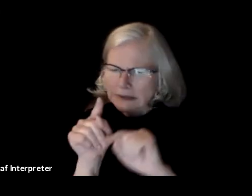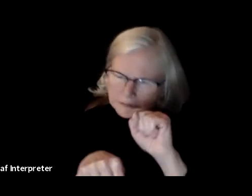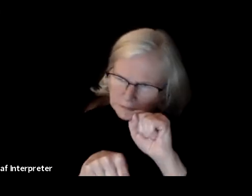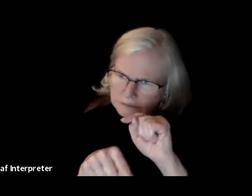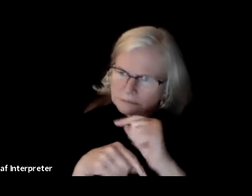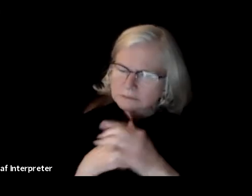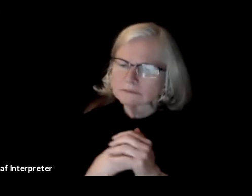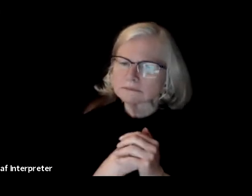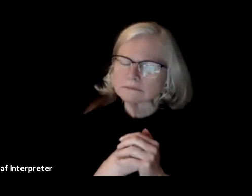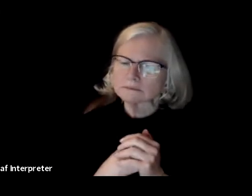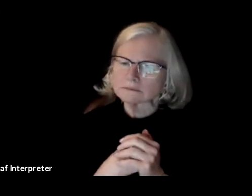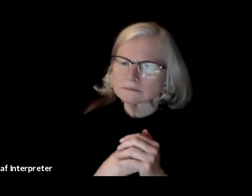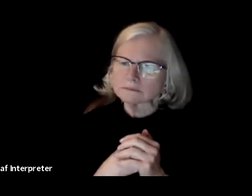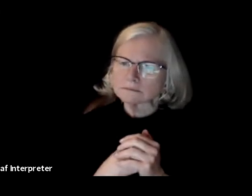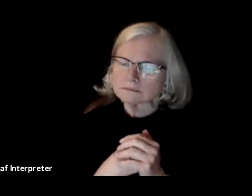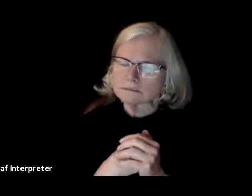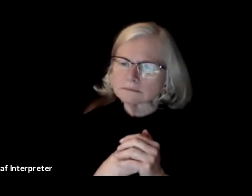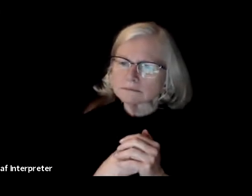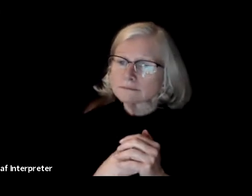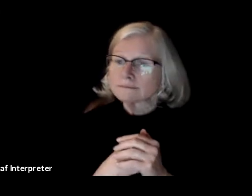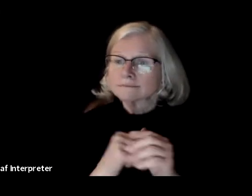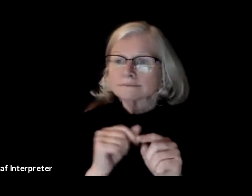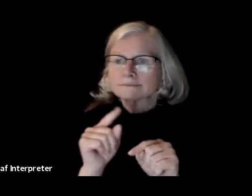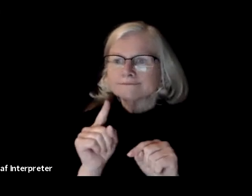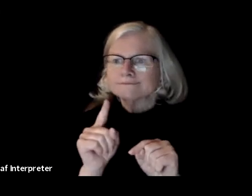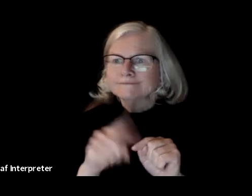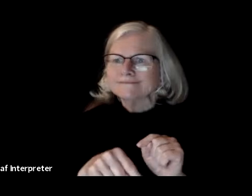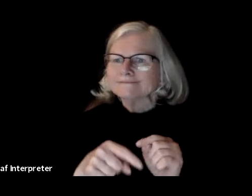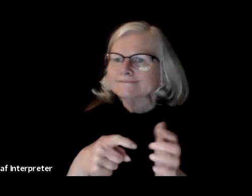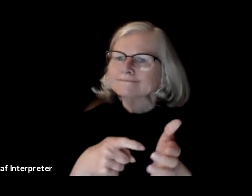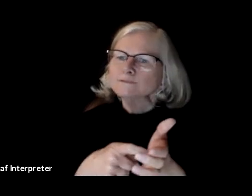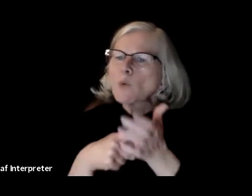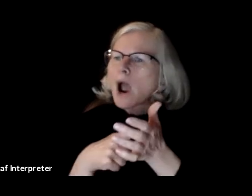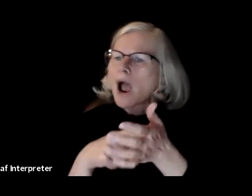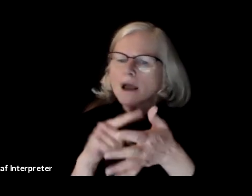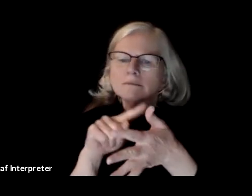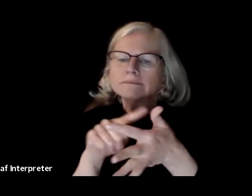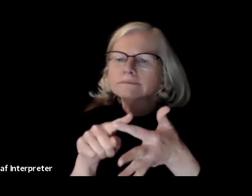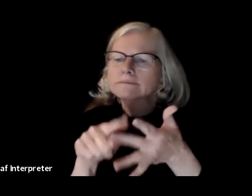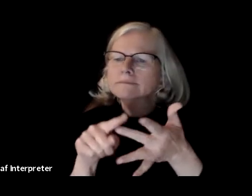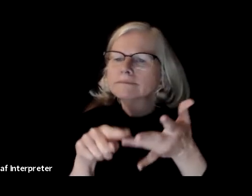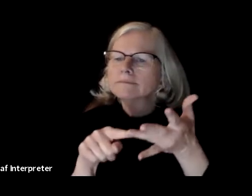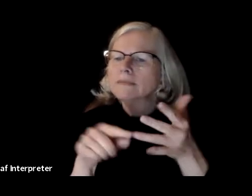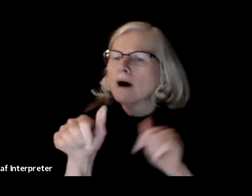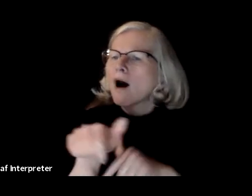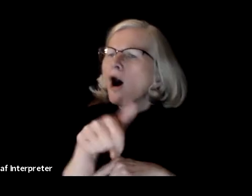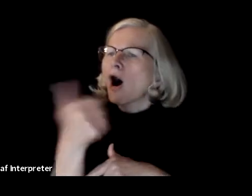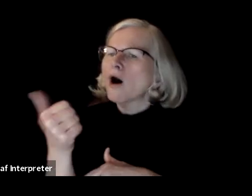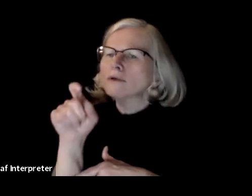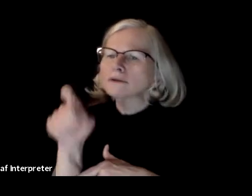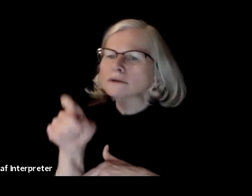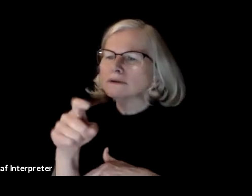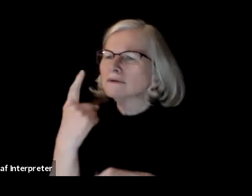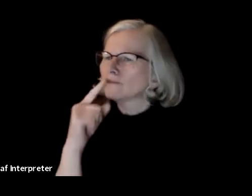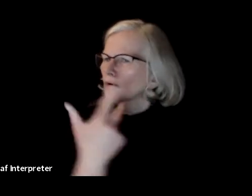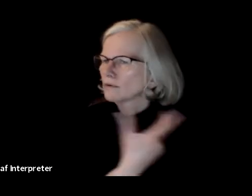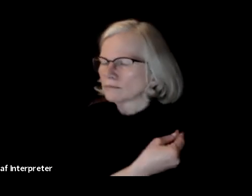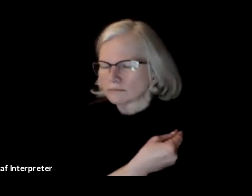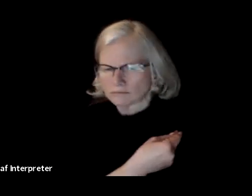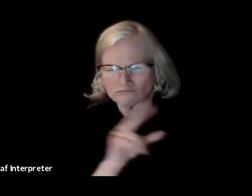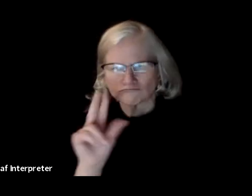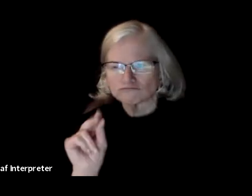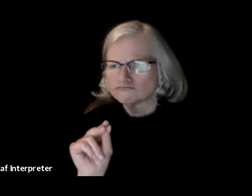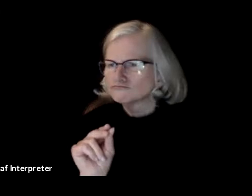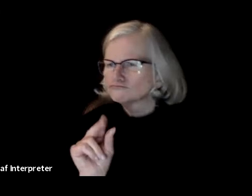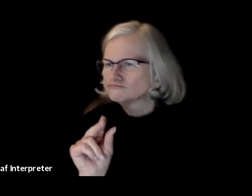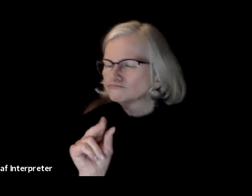medical services to receive a COVID-19 vaccination. They may seek appropriate reimbursement from a program